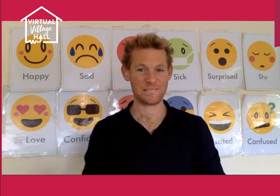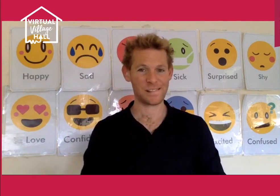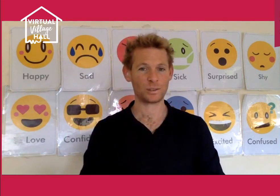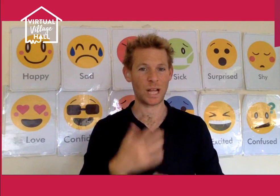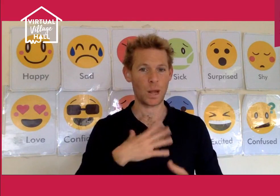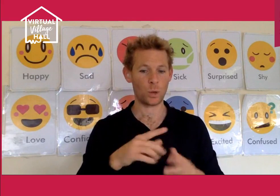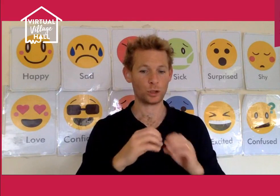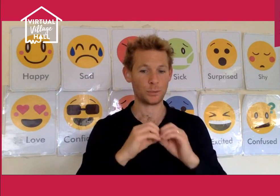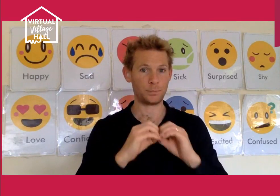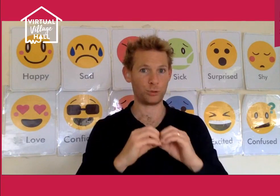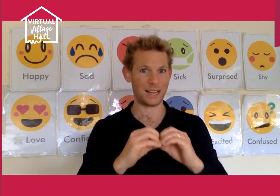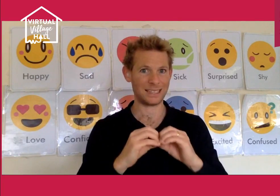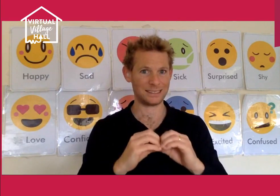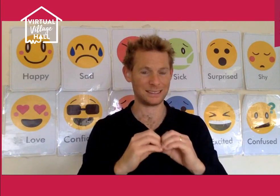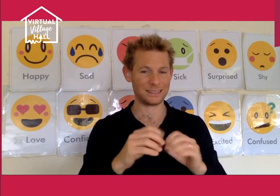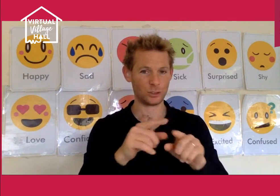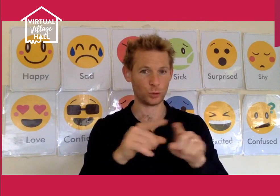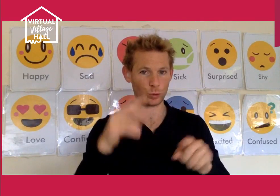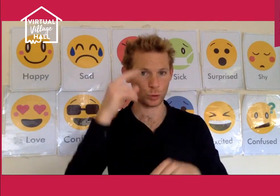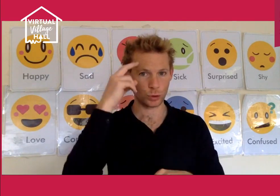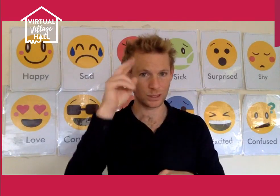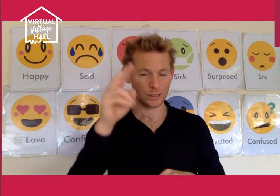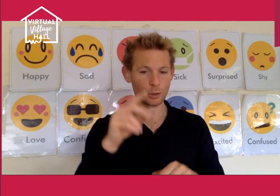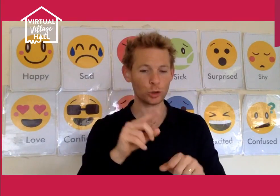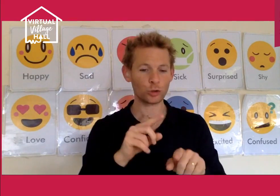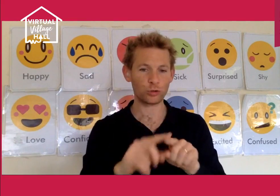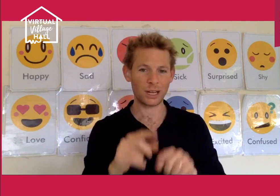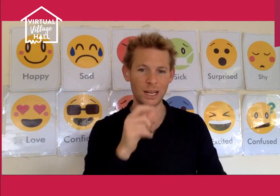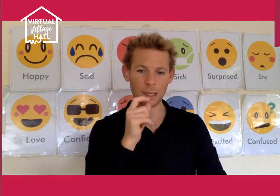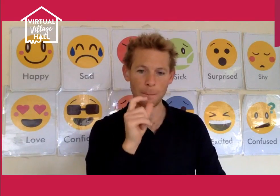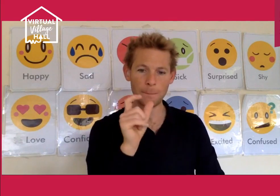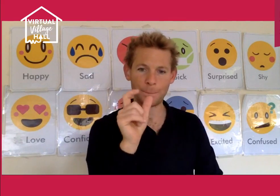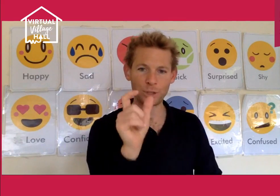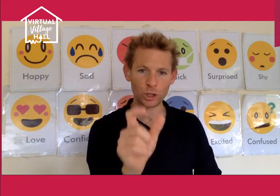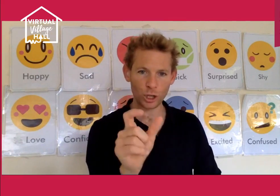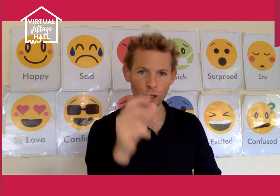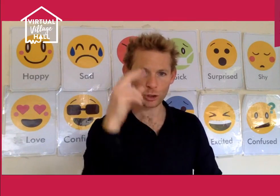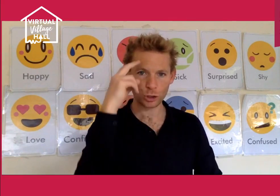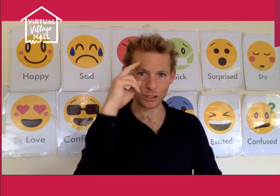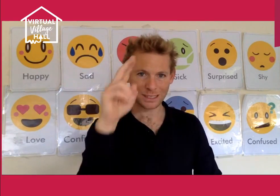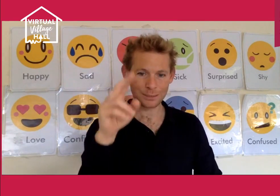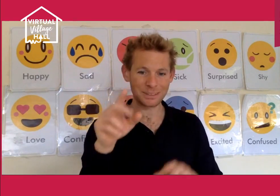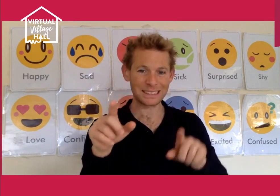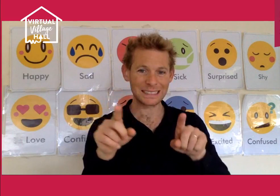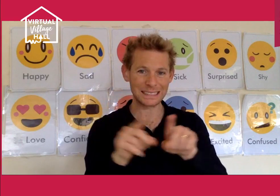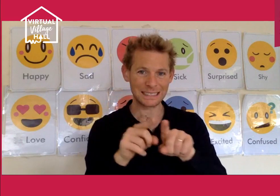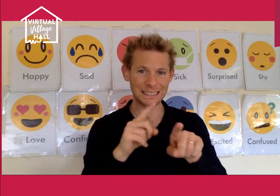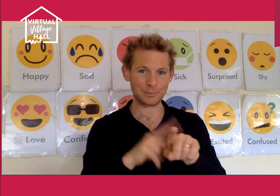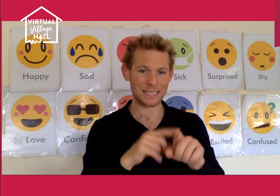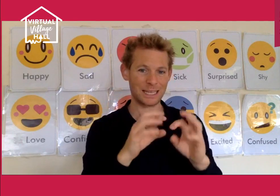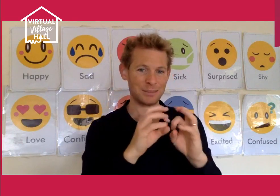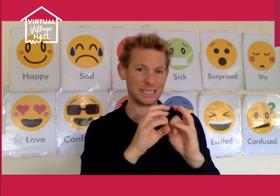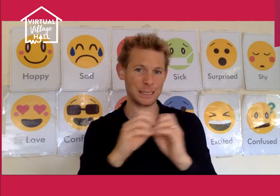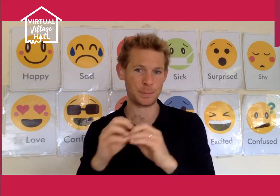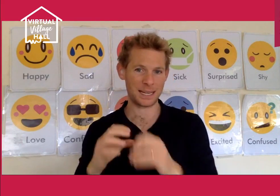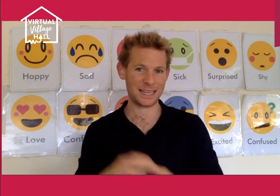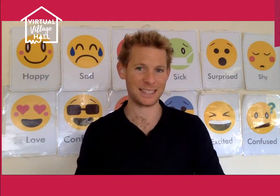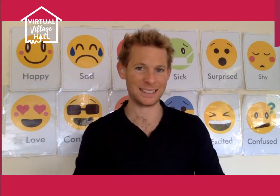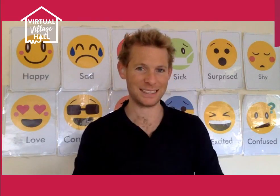Okay. So I want you to practice with your own names and try and say your name at the